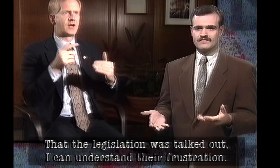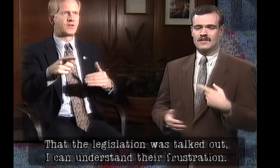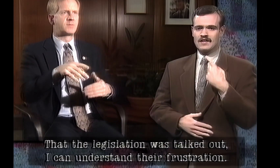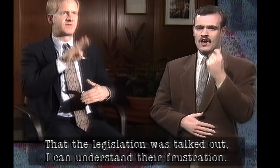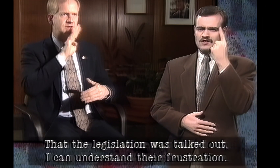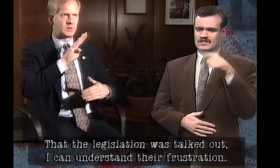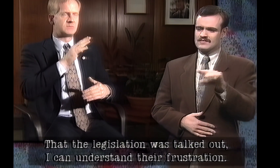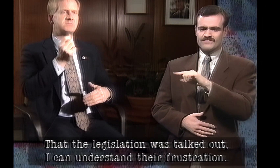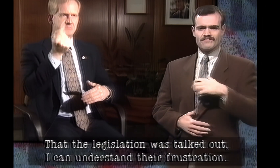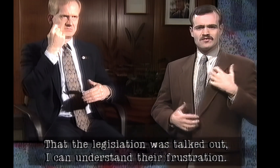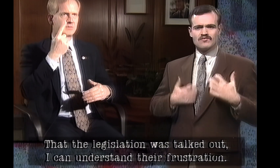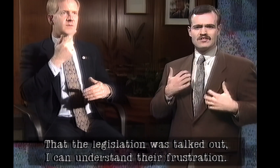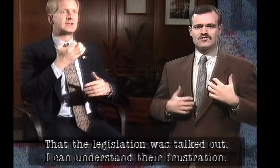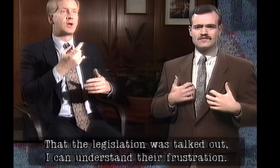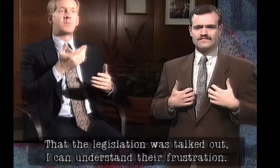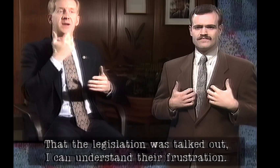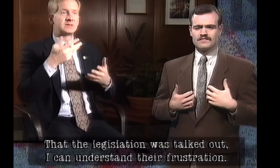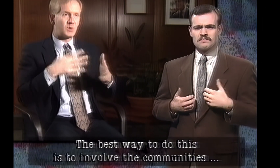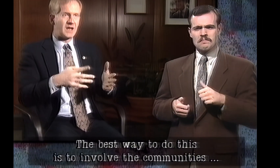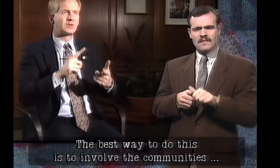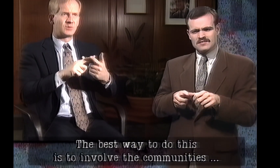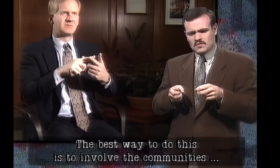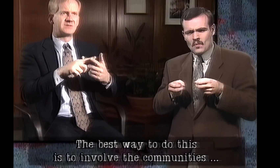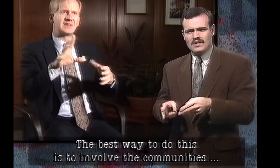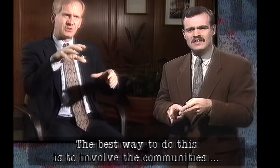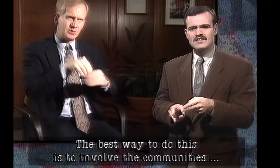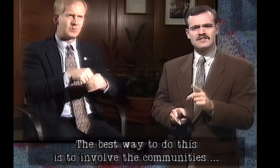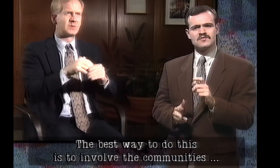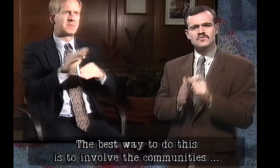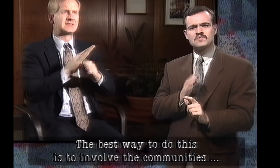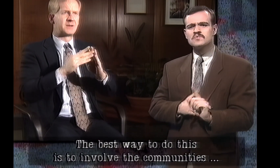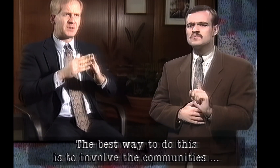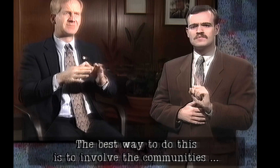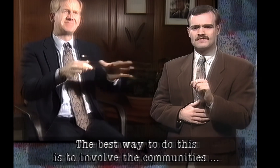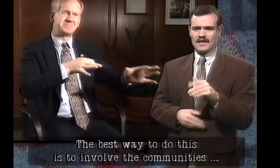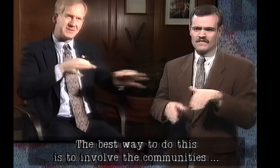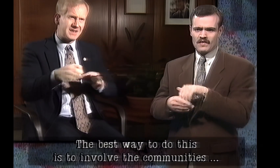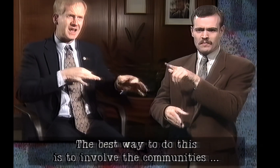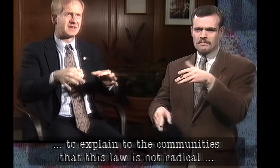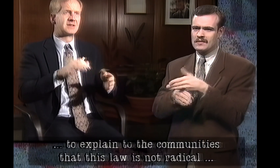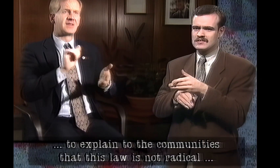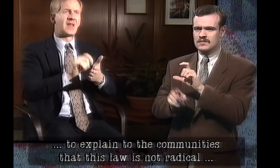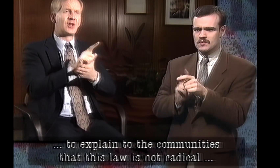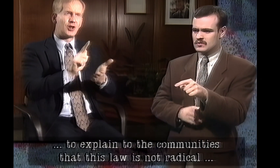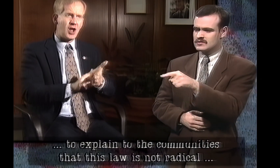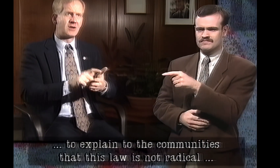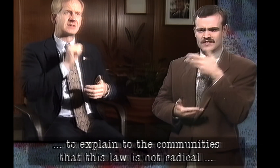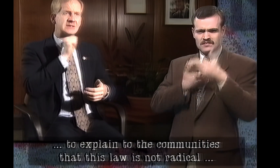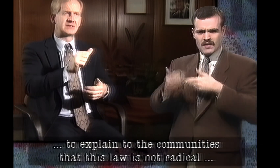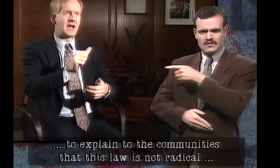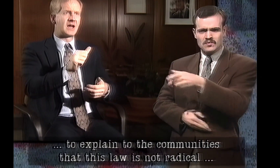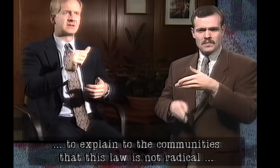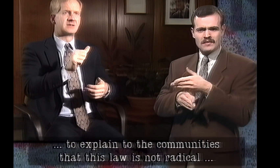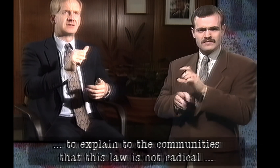talked out. I can understand their frustration. The best way to do this is to involve the communities, to explain to the